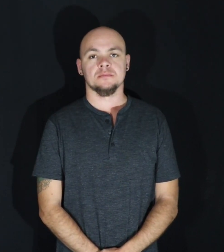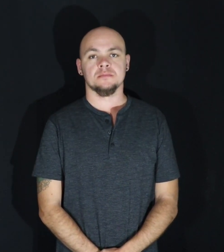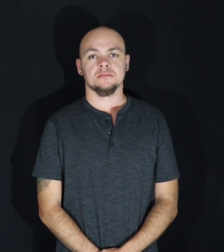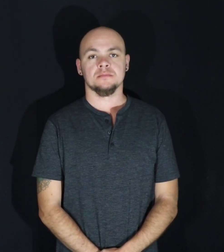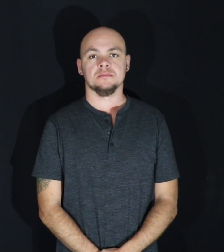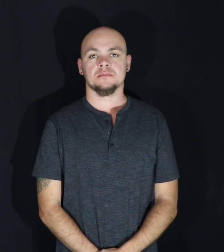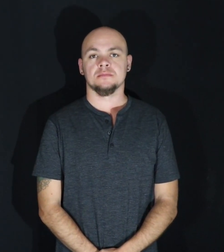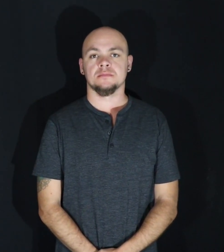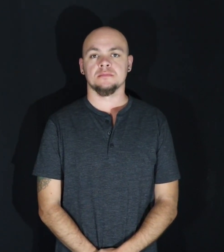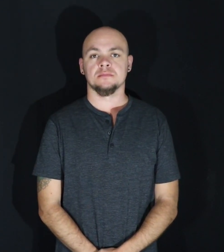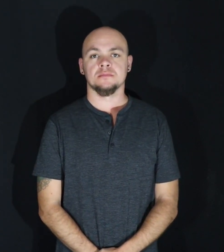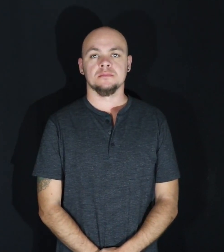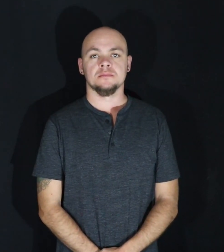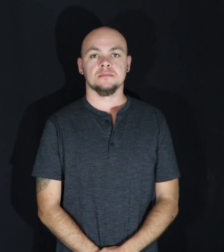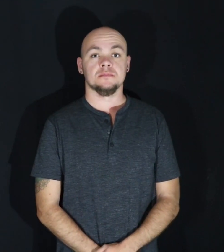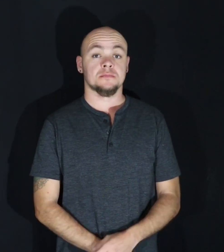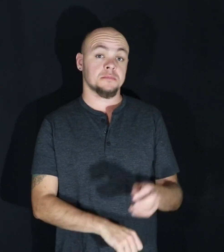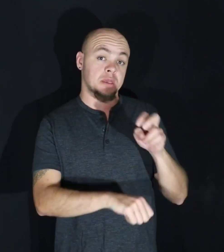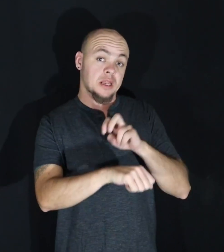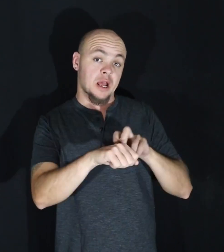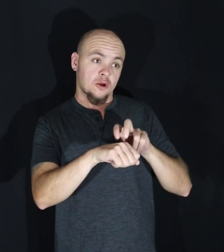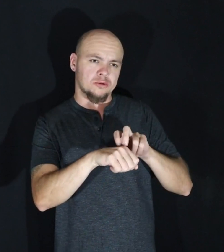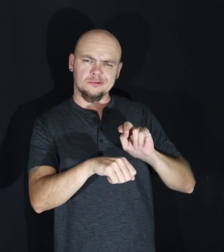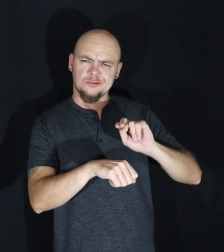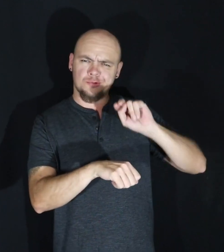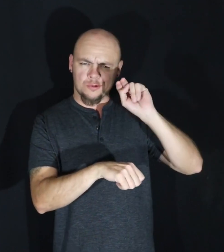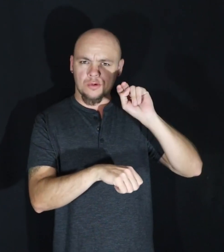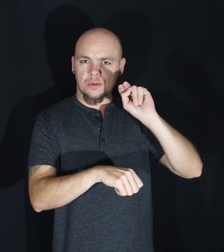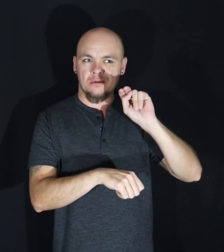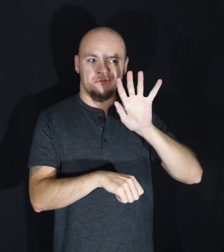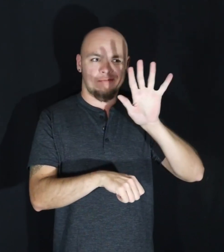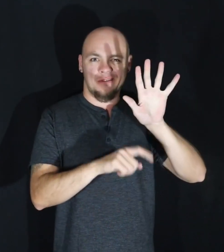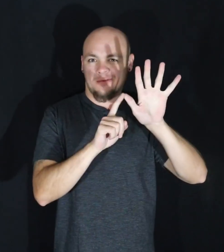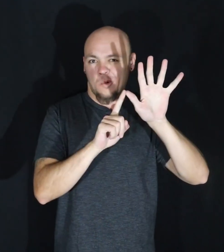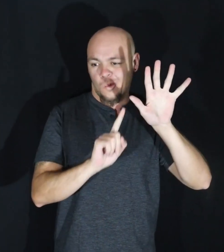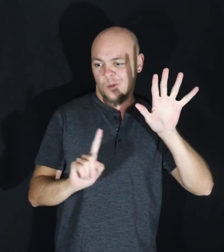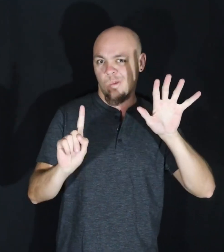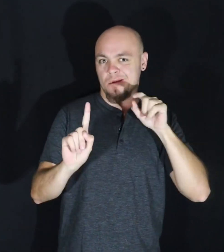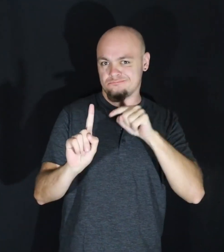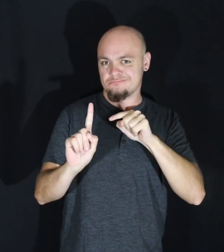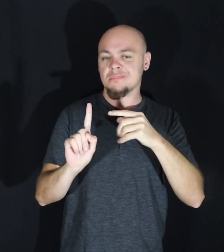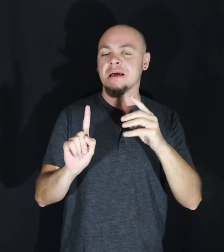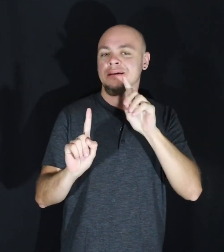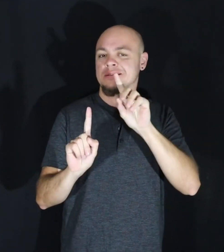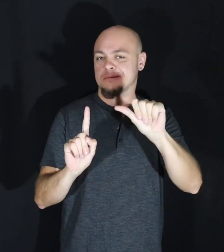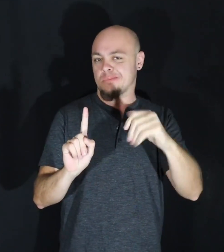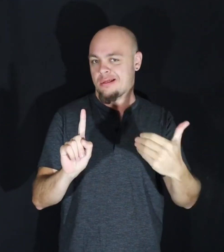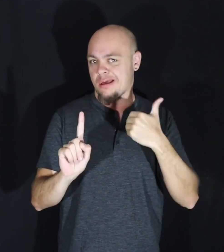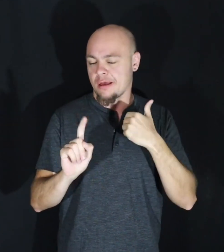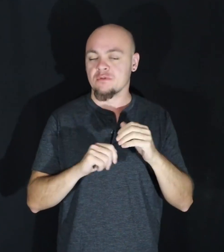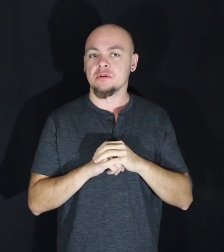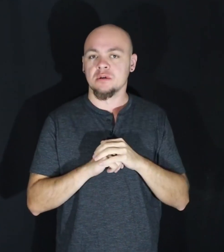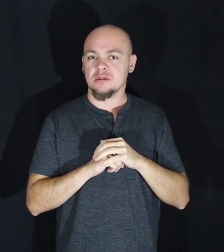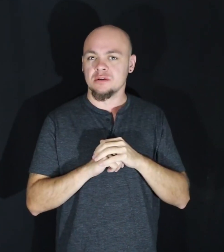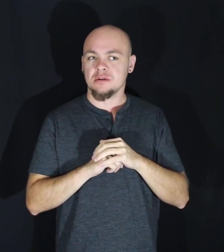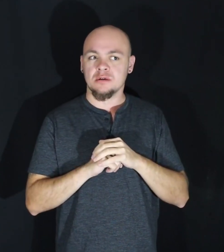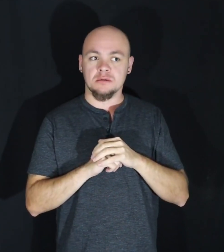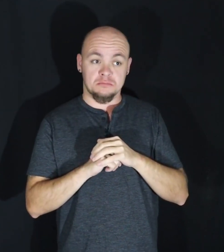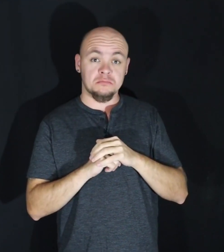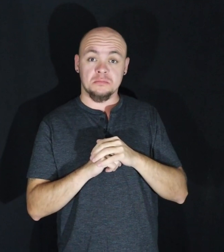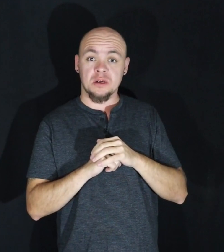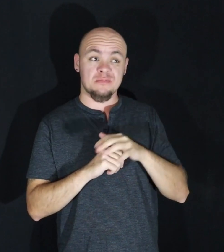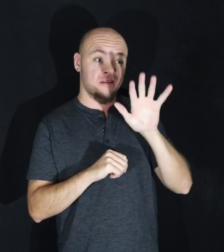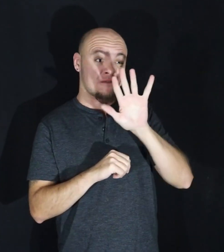1 in 5 people in Northern Ireland has a disability. Picture it. 1 in 5 would fill the